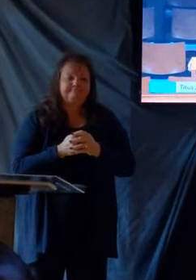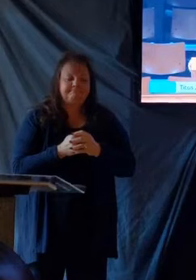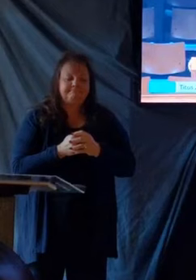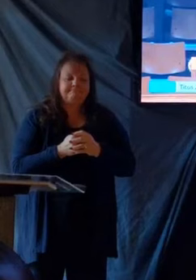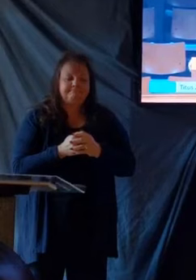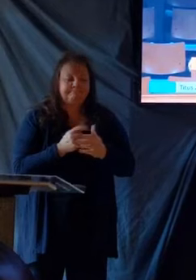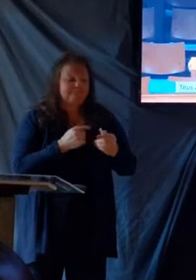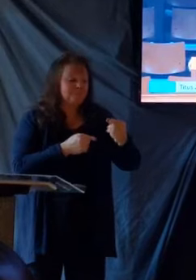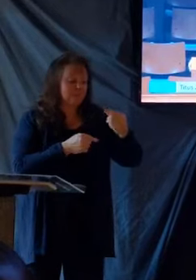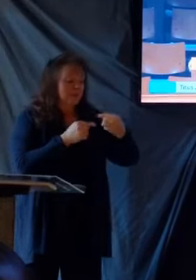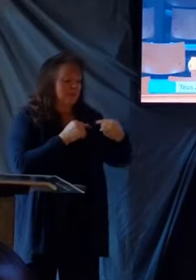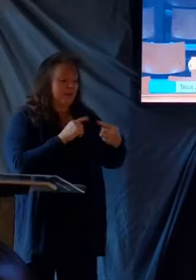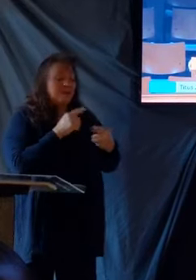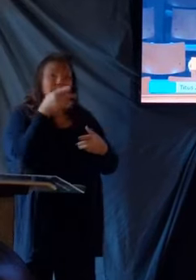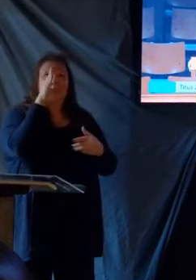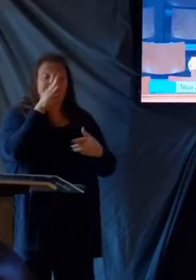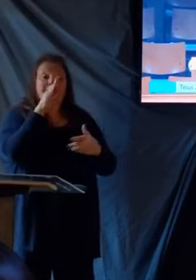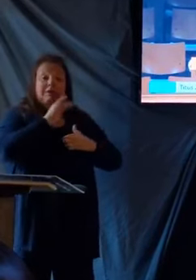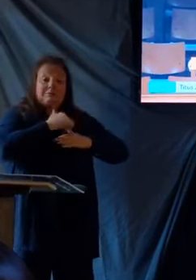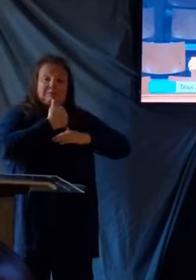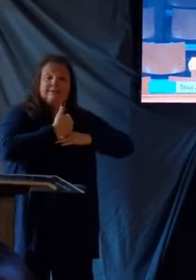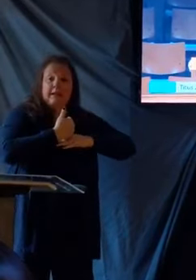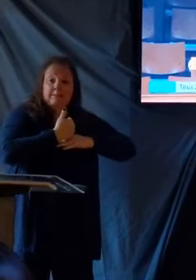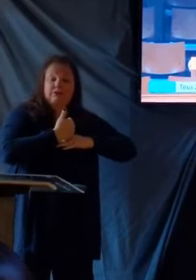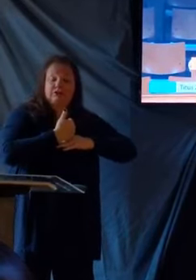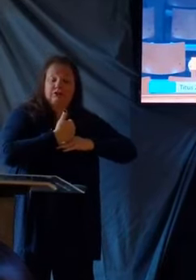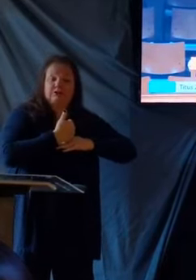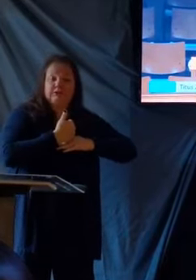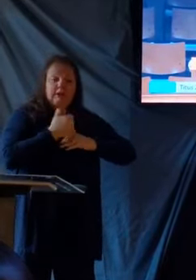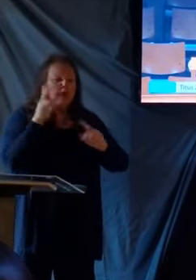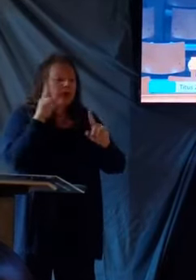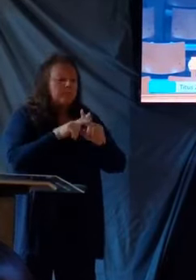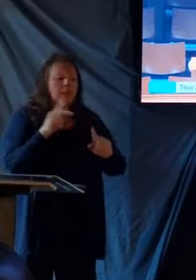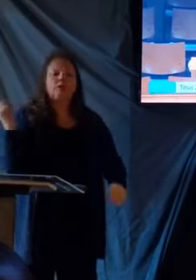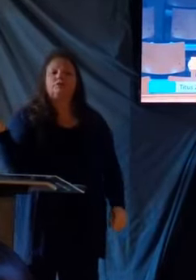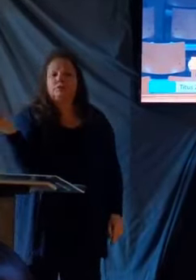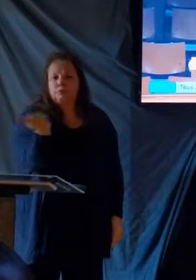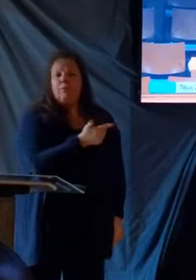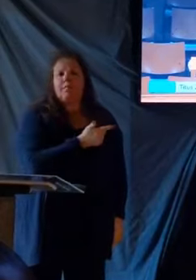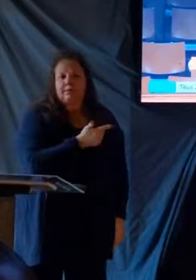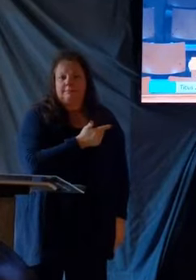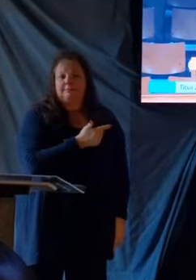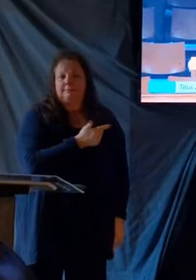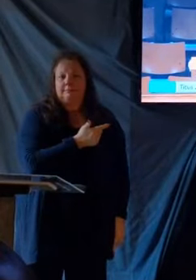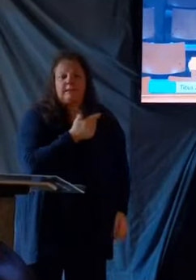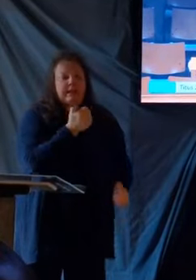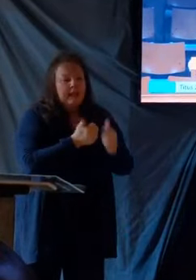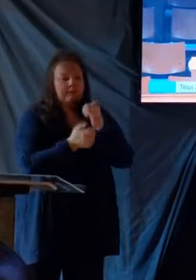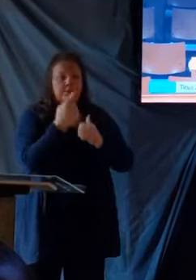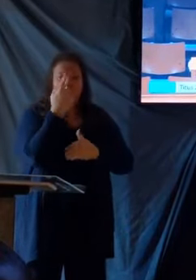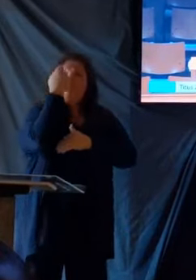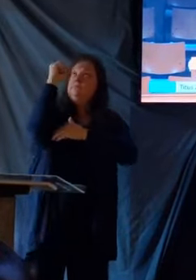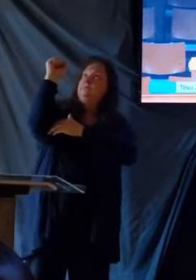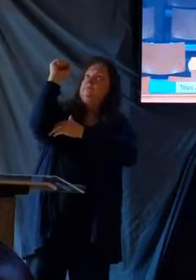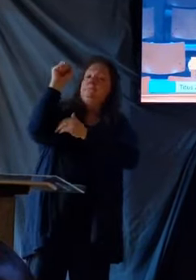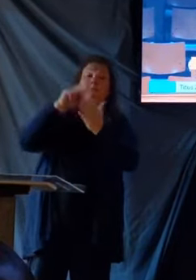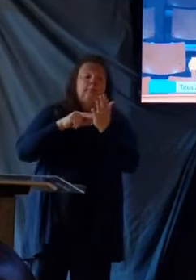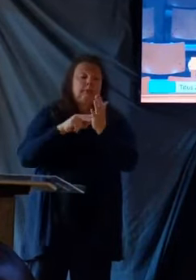It goes back to what God established. It applies to everyone. And everyone who disobeys, it's